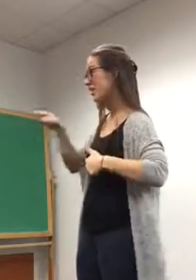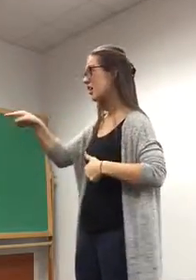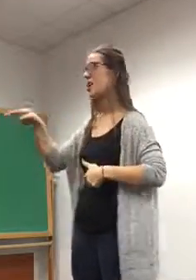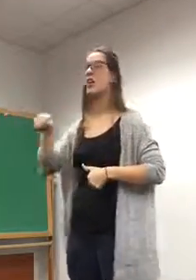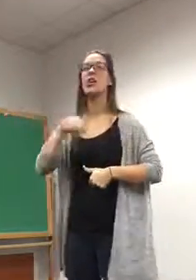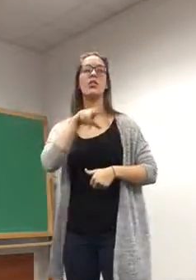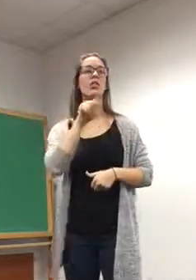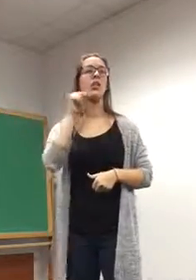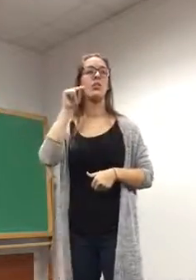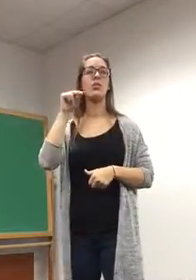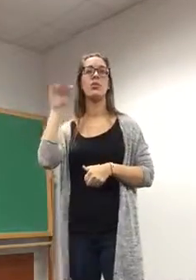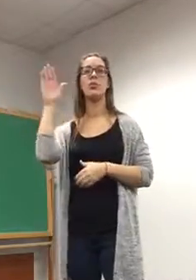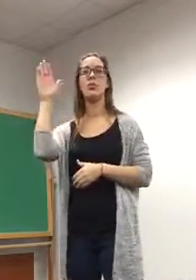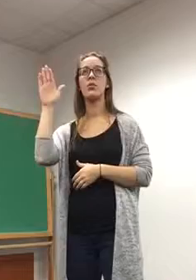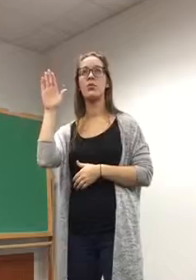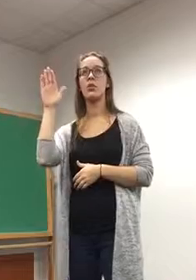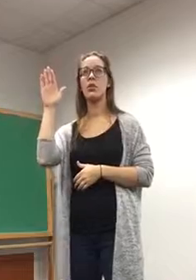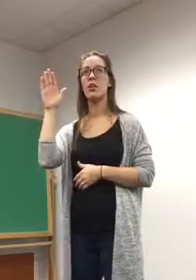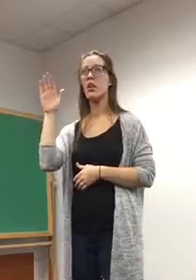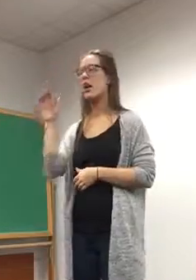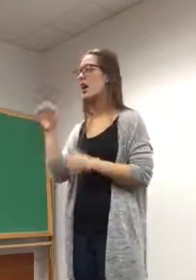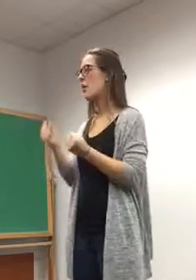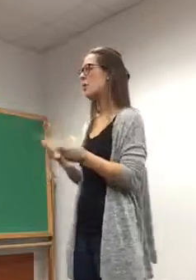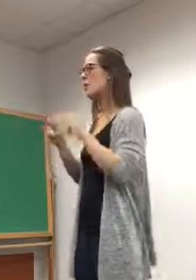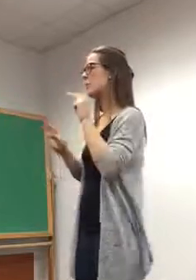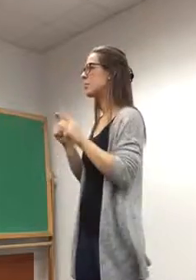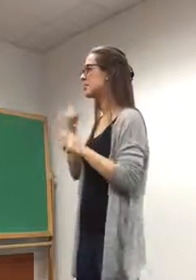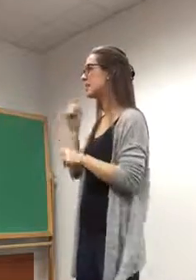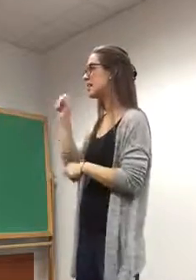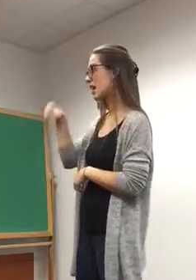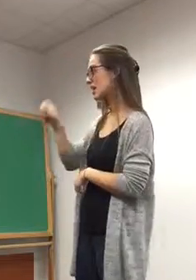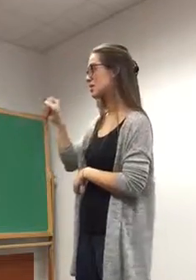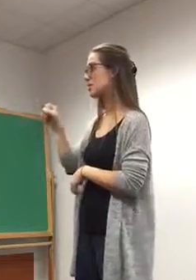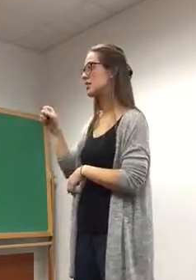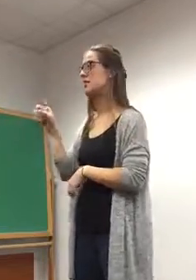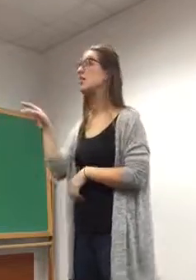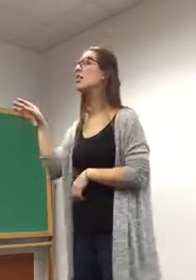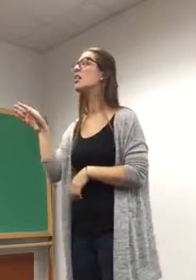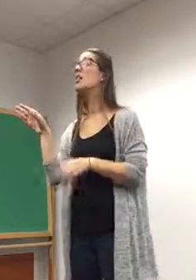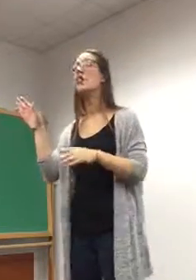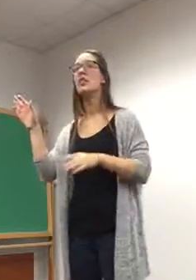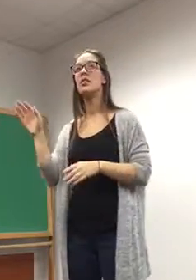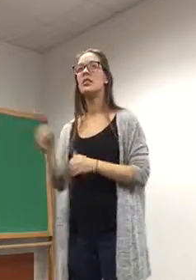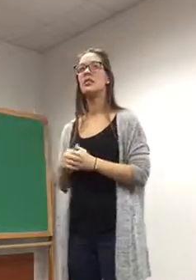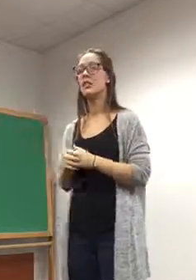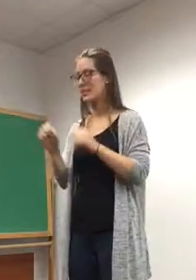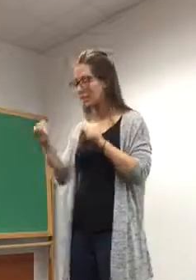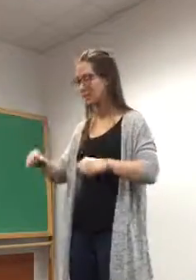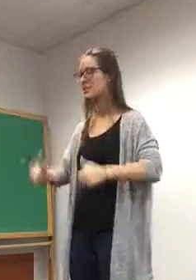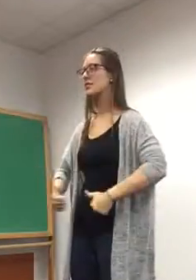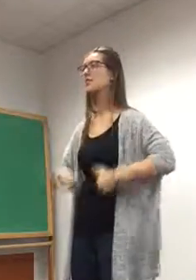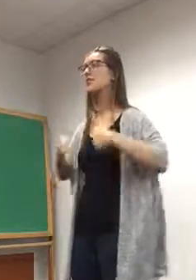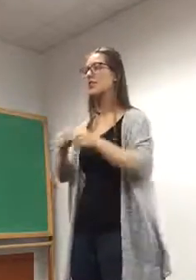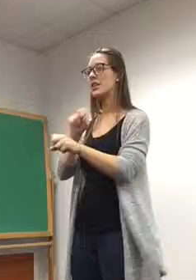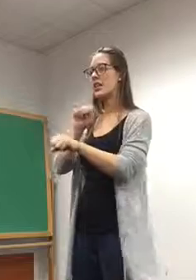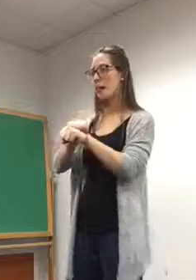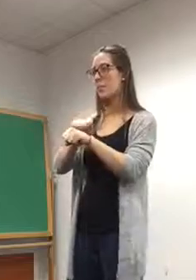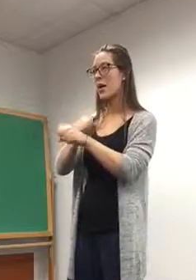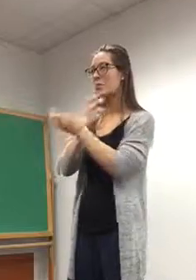1, 2, 3. How many say yes? It's living. Actually, it is living. You know, and I've got some microscope slides, and hopefully by the end of the class period, if we